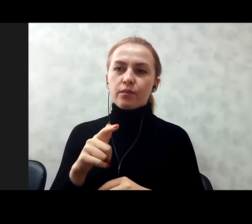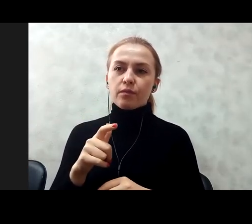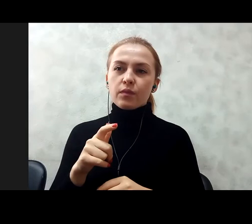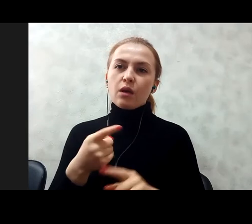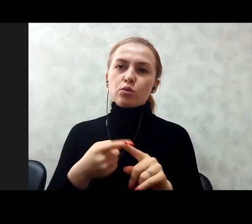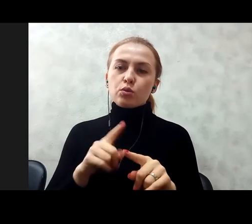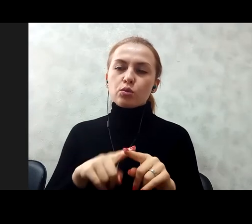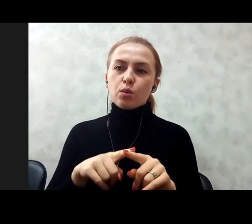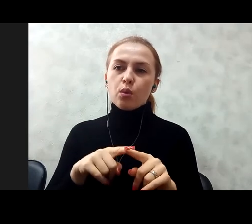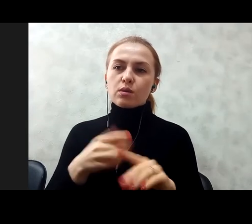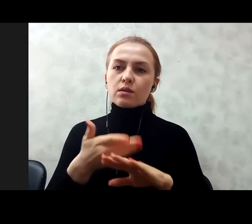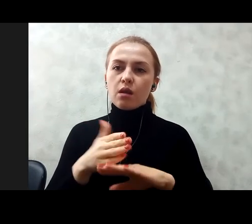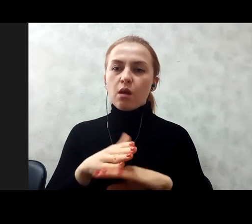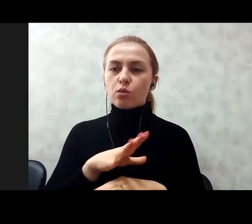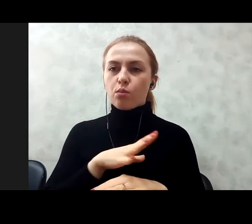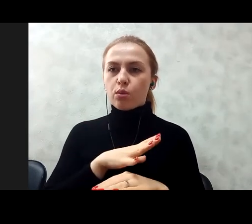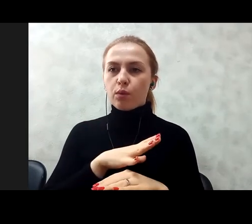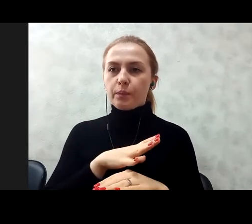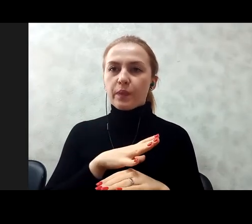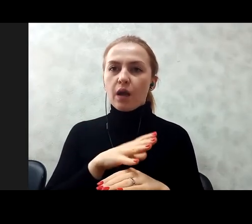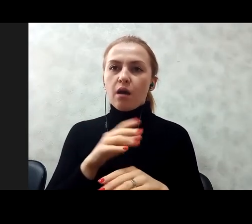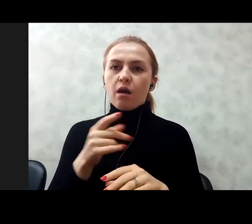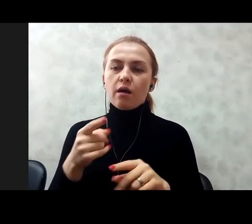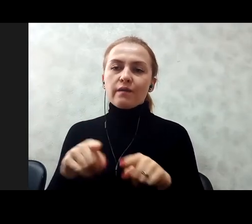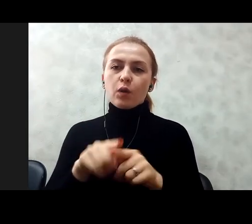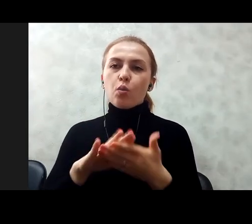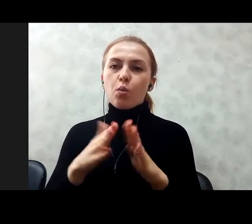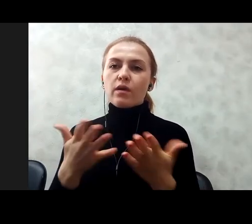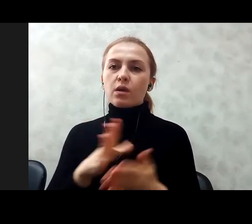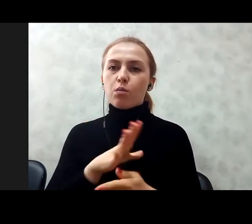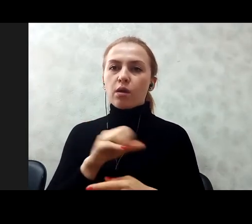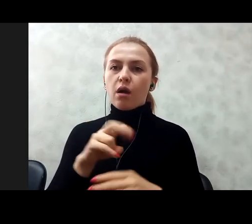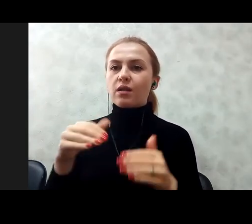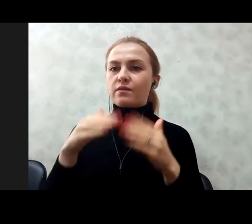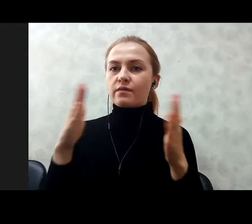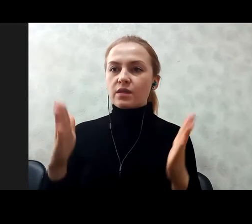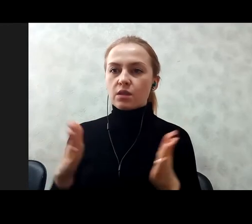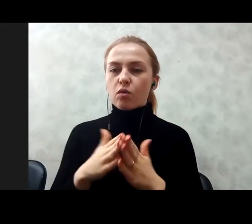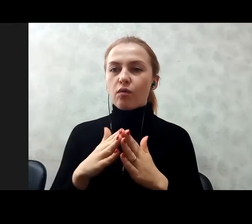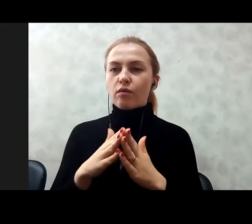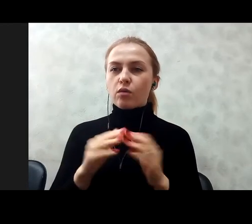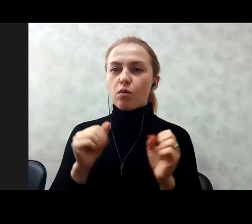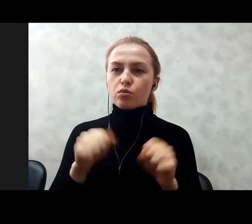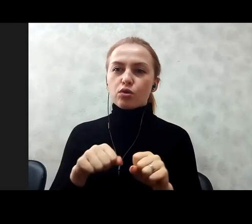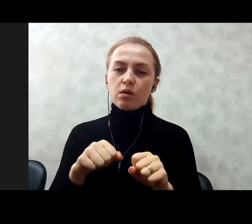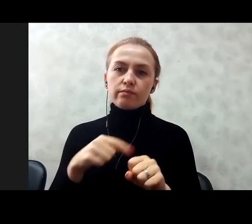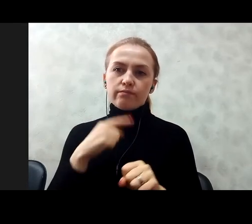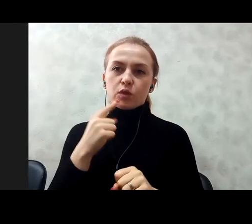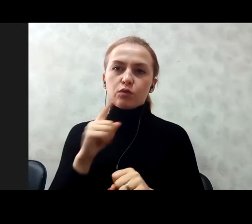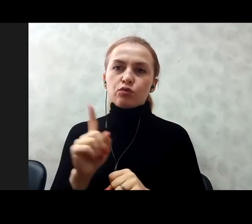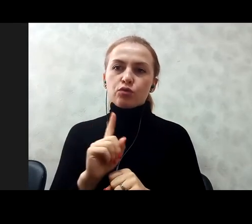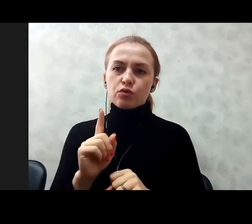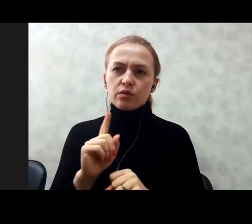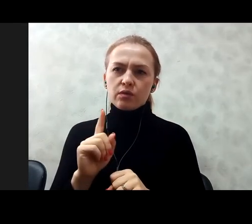observe ironing as they happened. But again, as I said, generally we